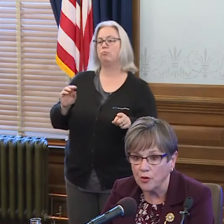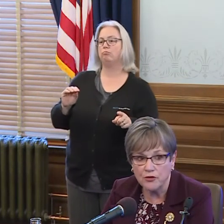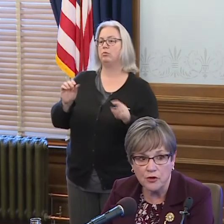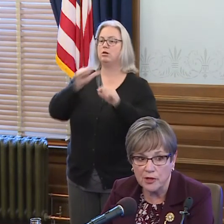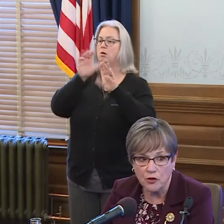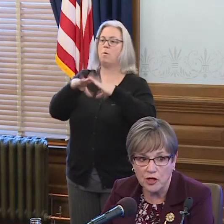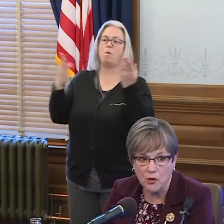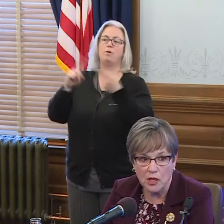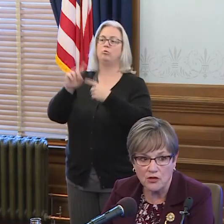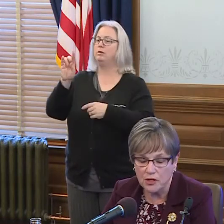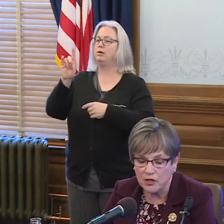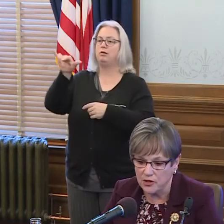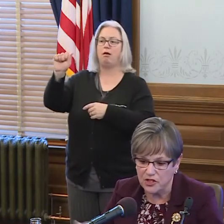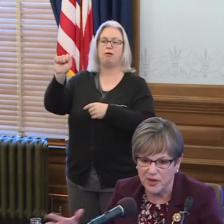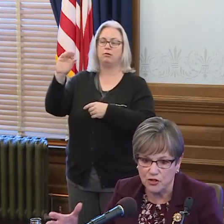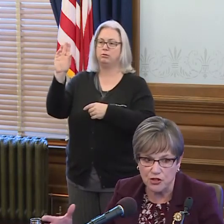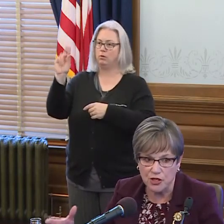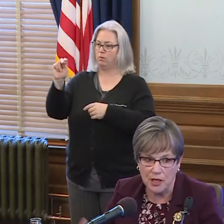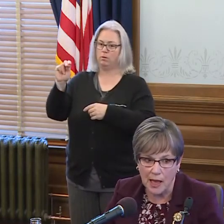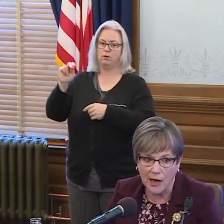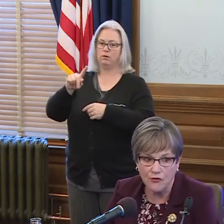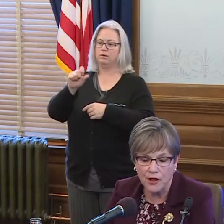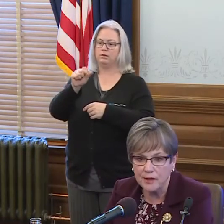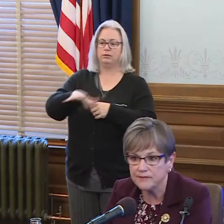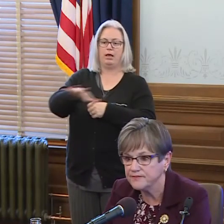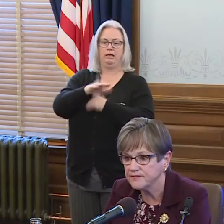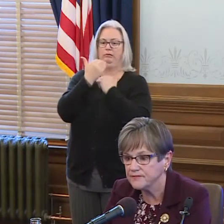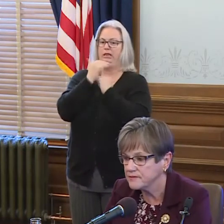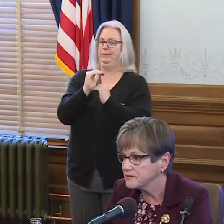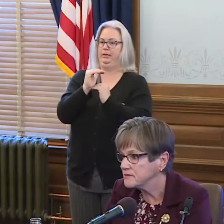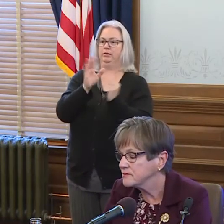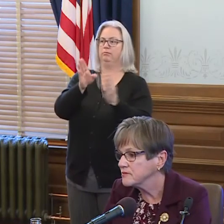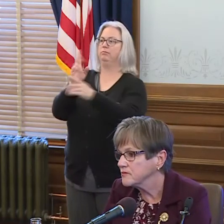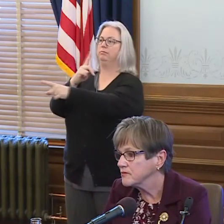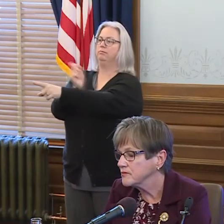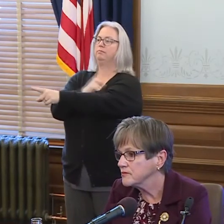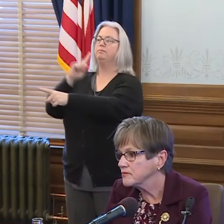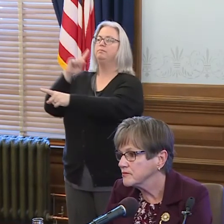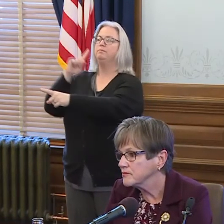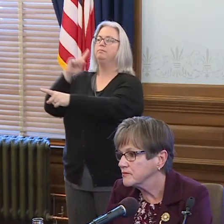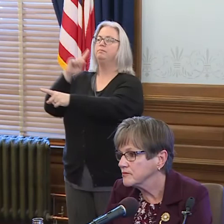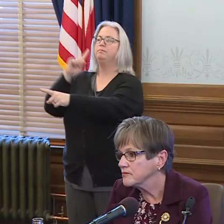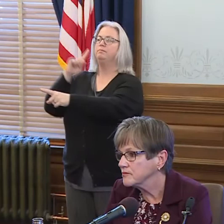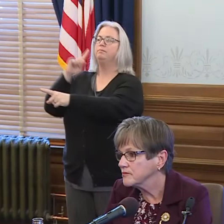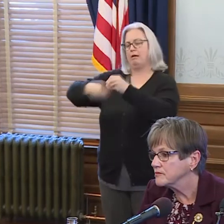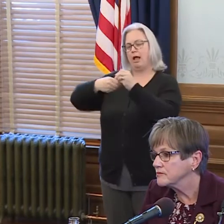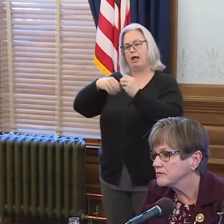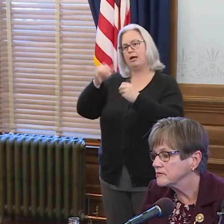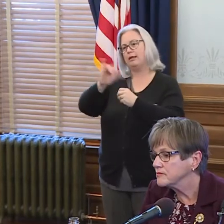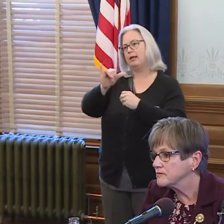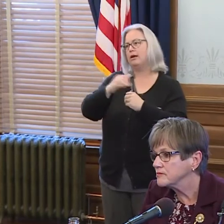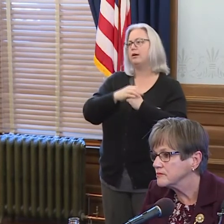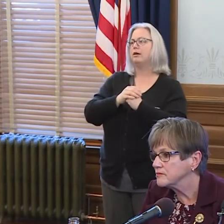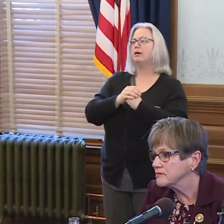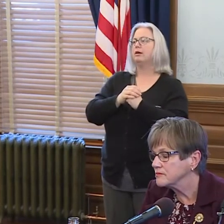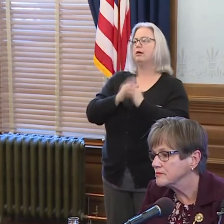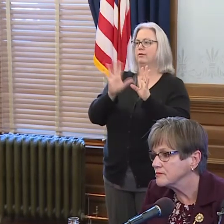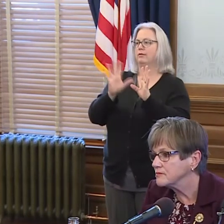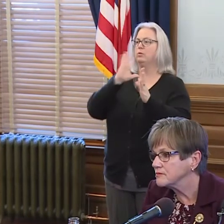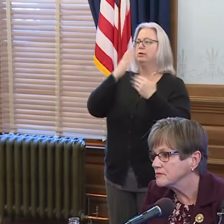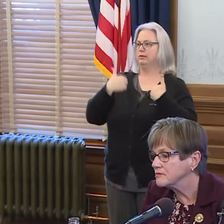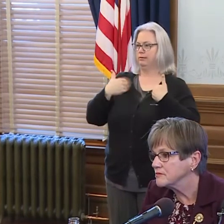be open to the media or anyone else. The space just doesn't allow for that. Governor Kelly, I guess to tag along to that then, there's obviously going to be